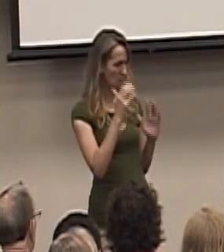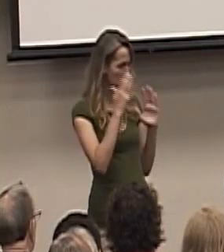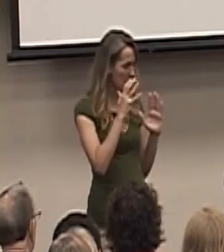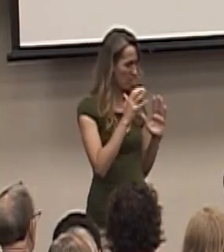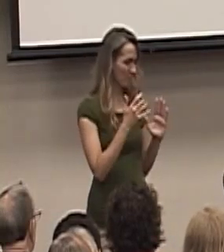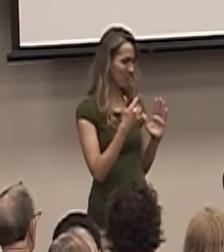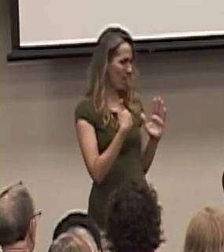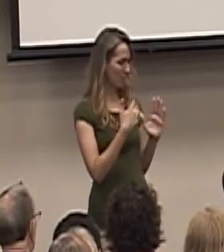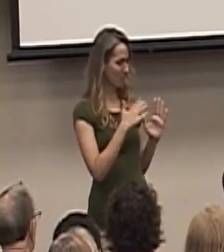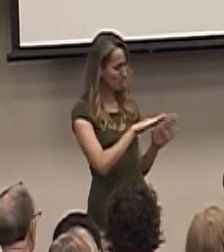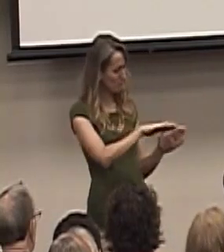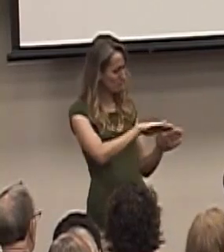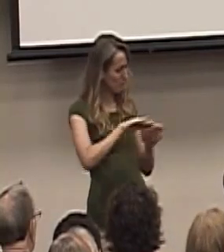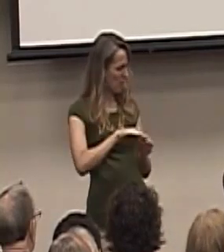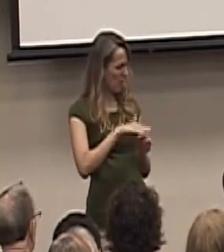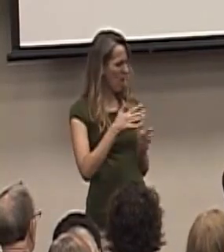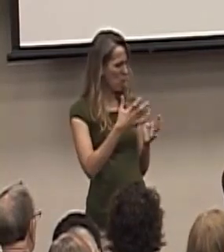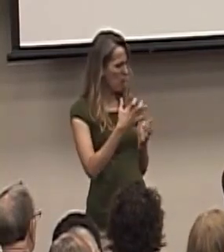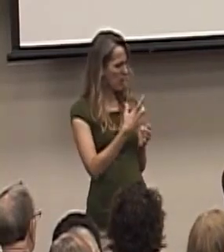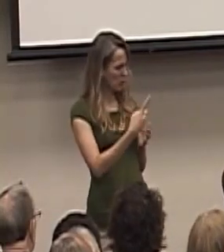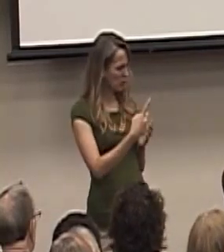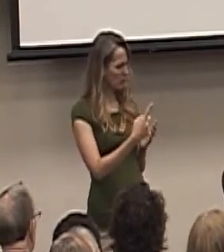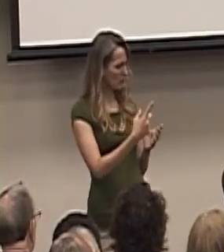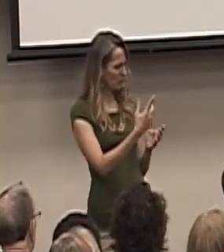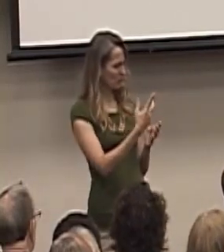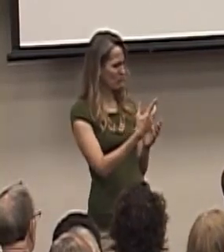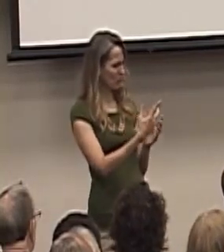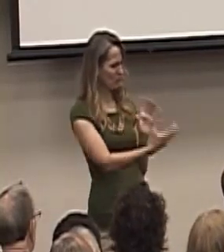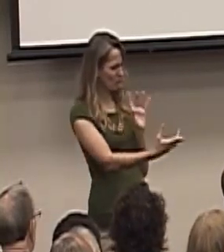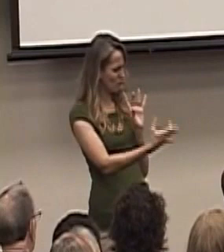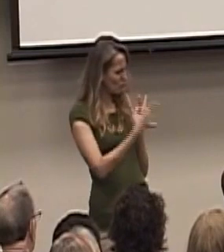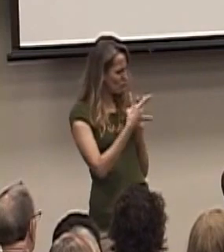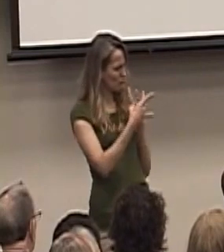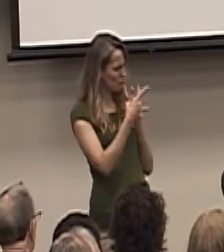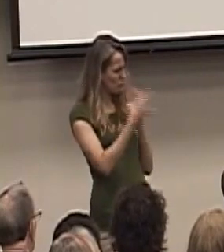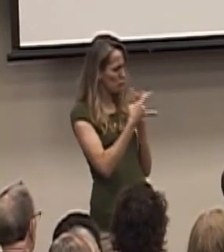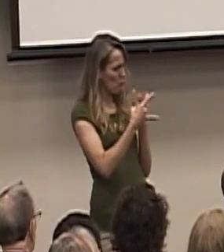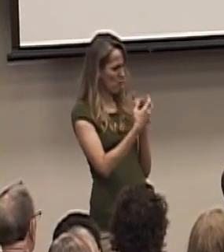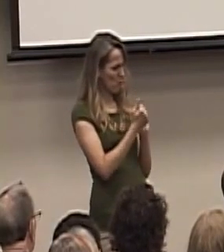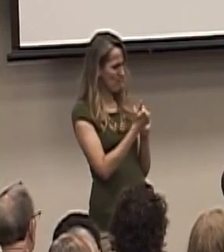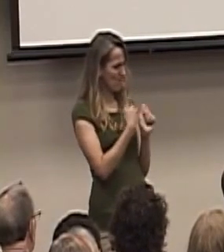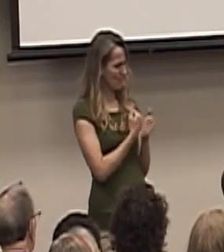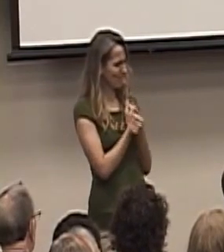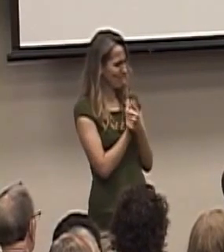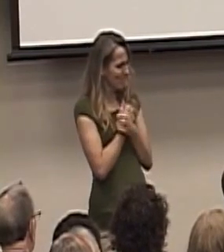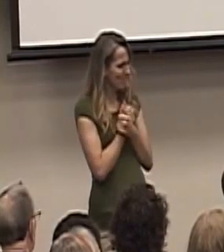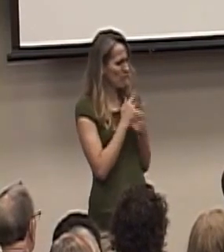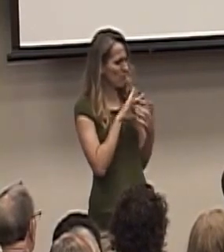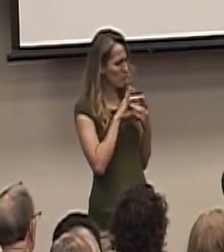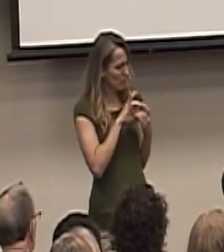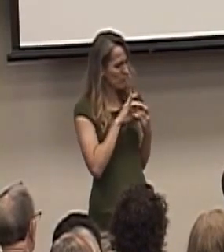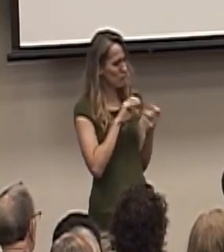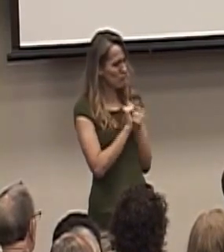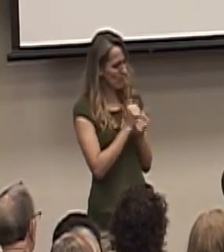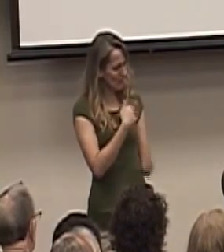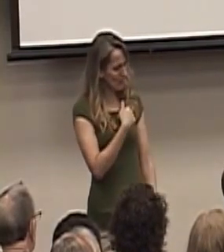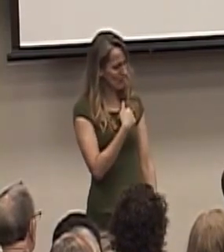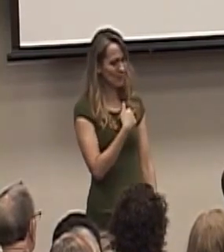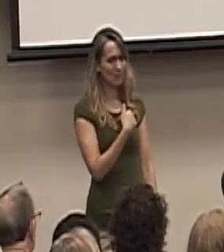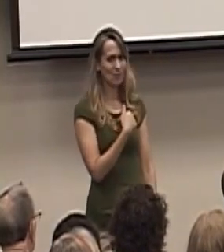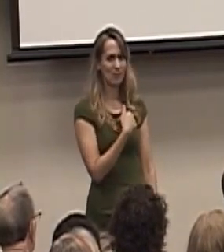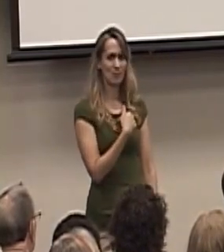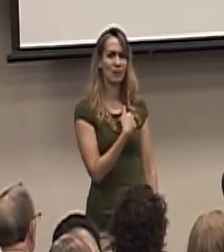to come and be a part of me. I want you to come and join in the most intimate of relationships with me, with Hosea.